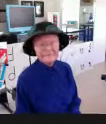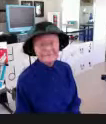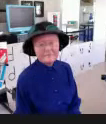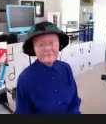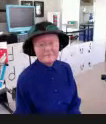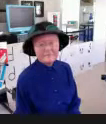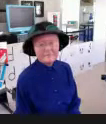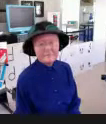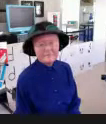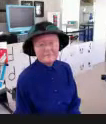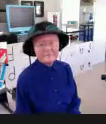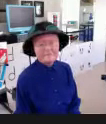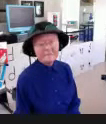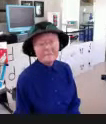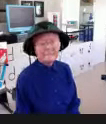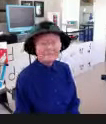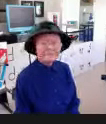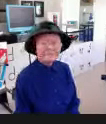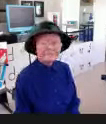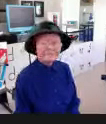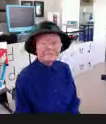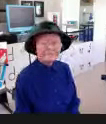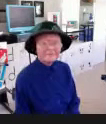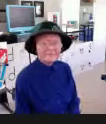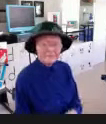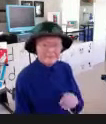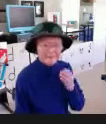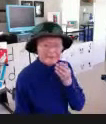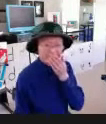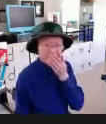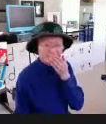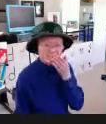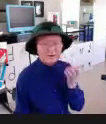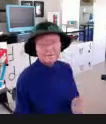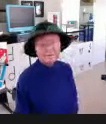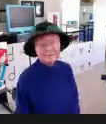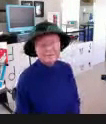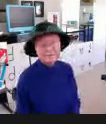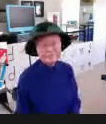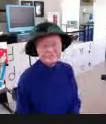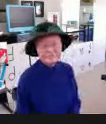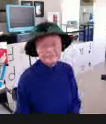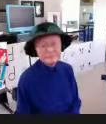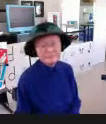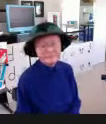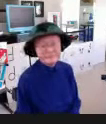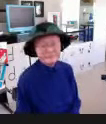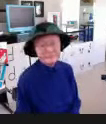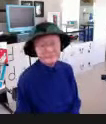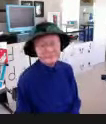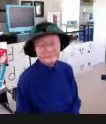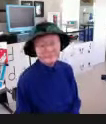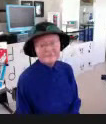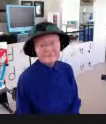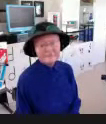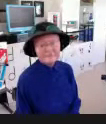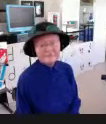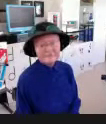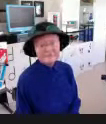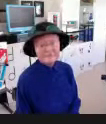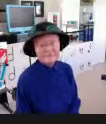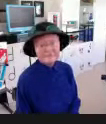will provide several signs. So for example, this shell, the Nicaraguan signer provided 2 different